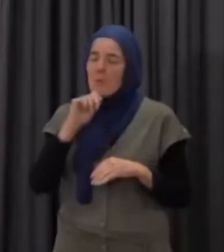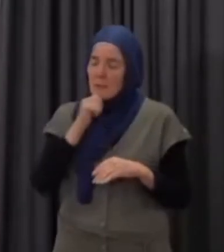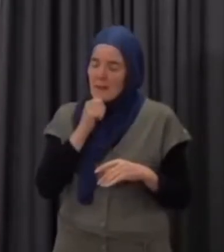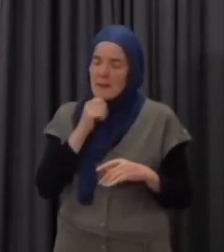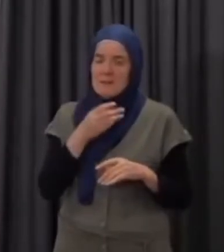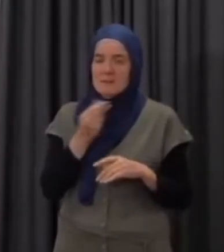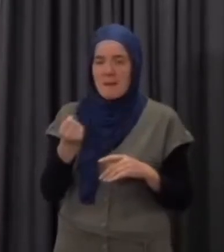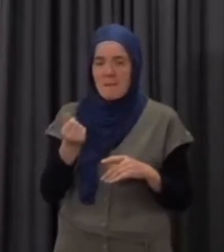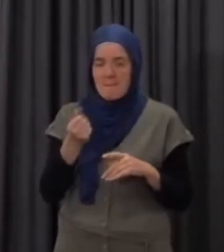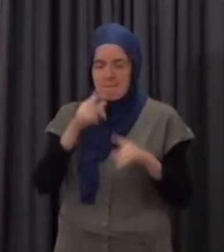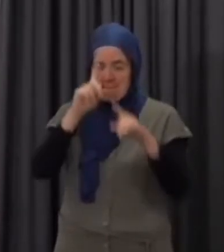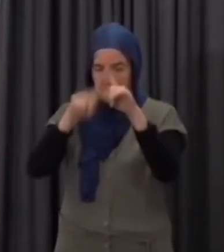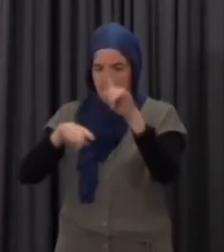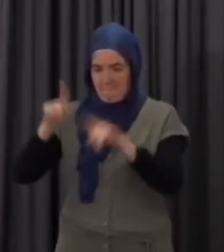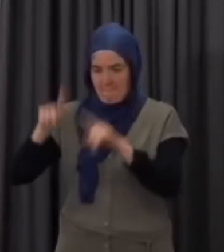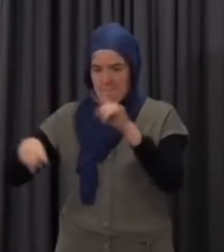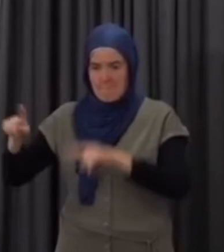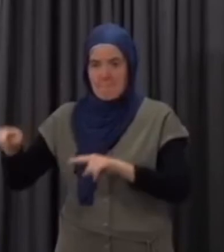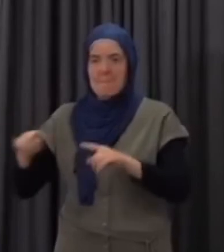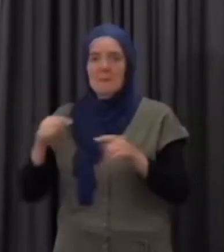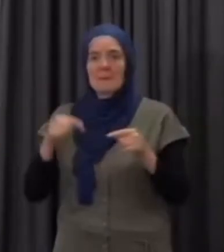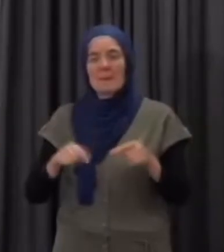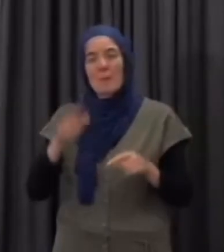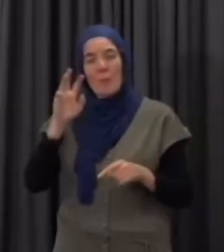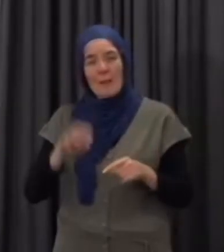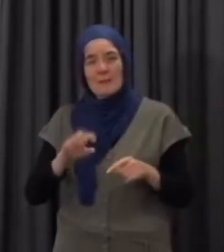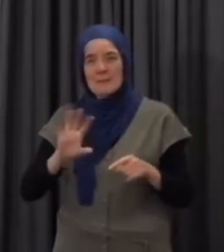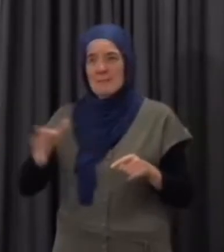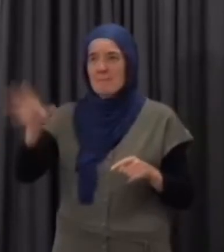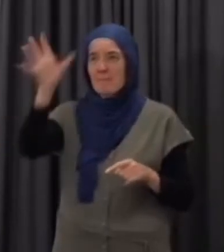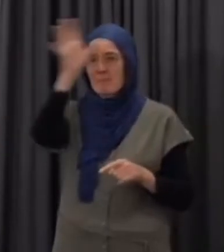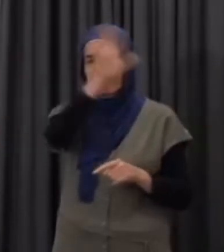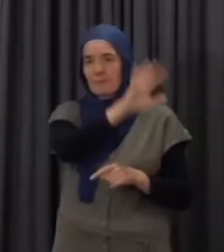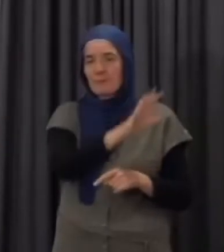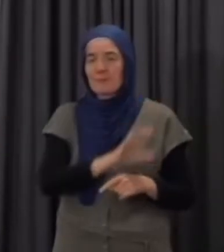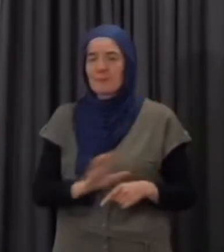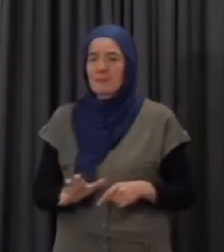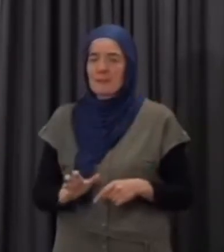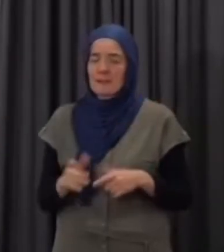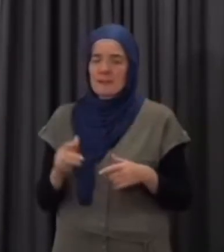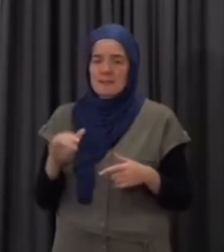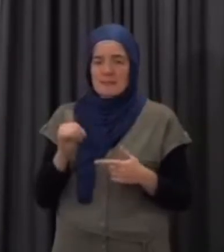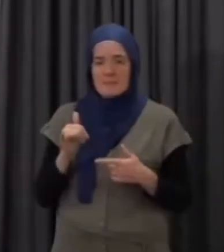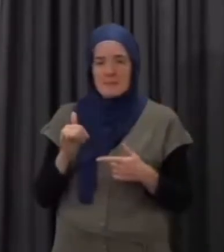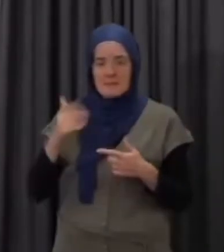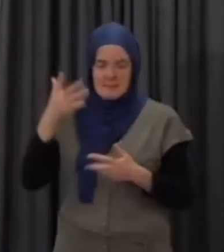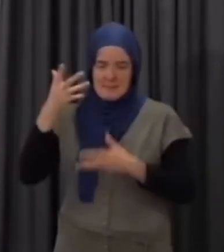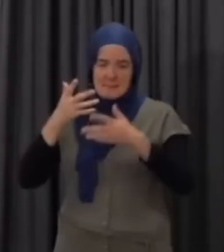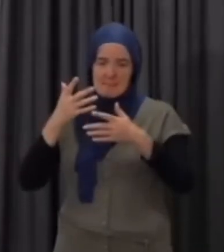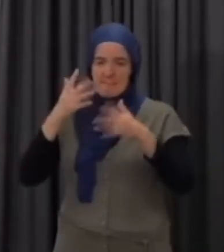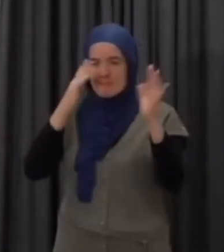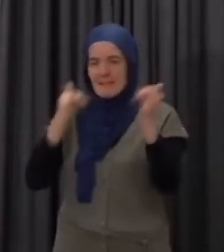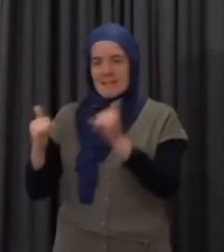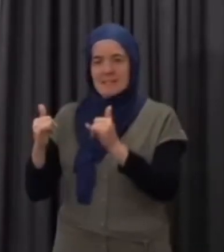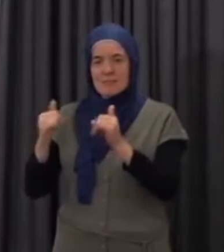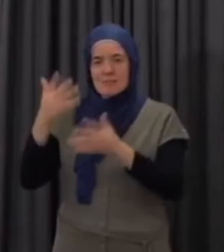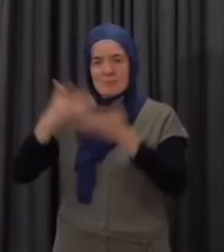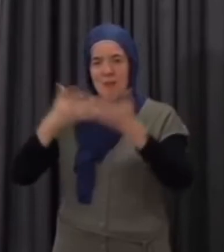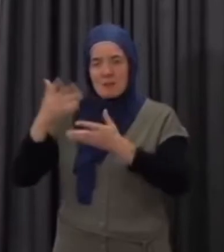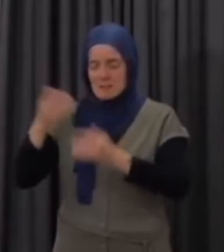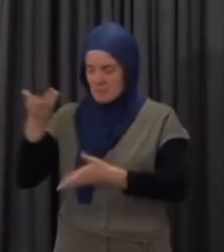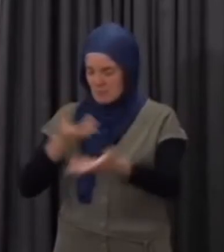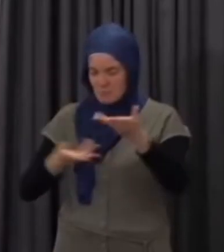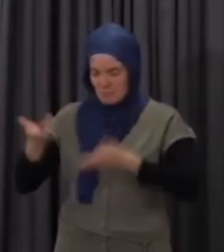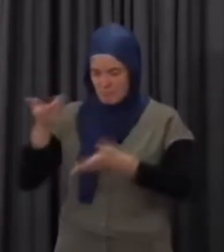across Wales in different areas, sometimes on days, sometimes that's about catching up with test results that are coming in, sometimes it may be because